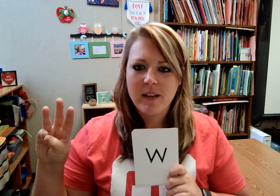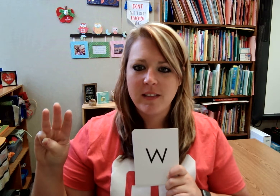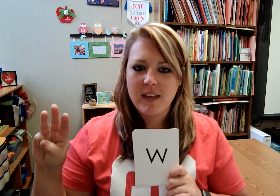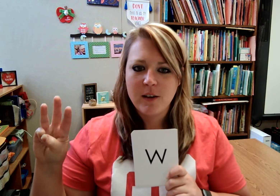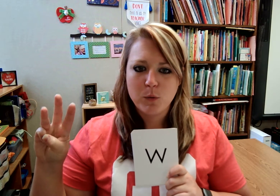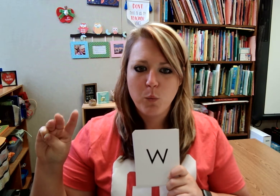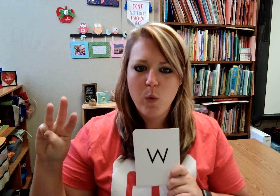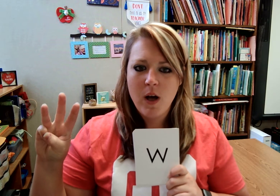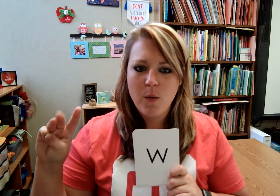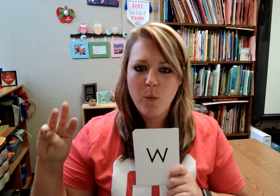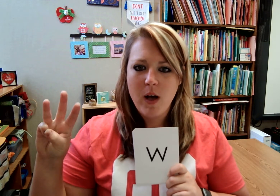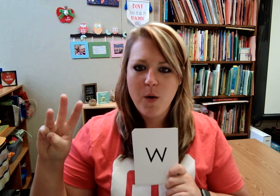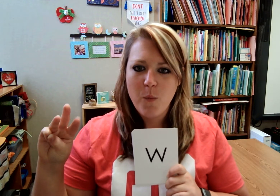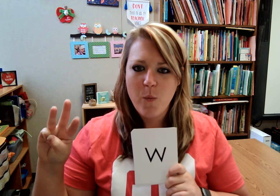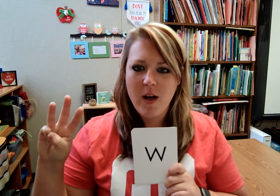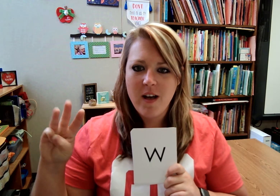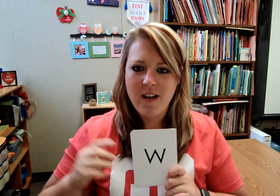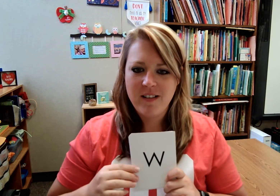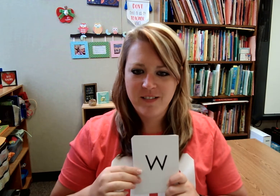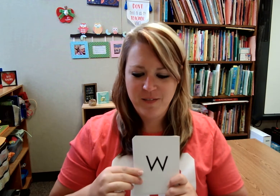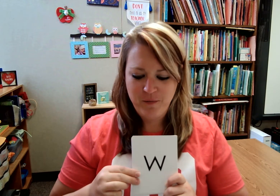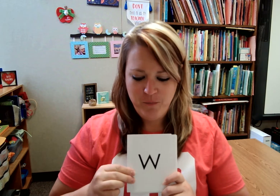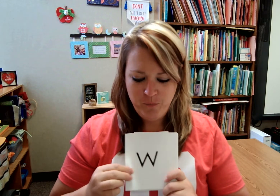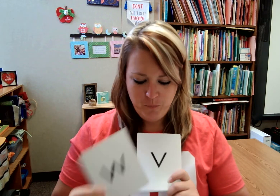wiggly. He goes w, w, w.